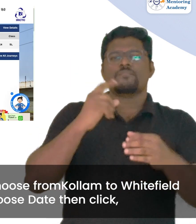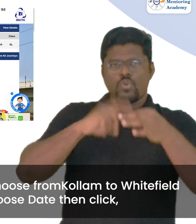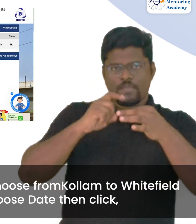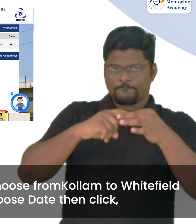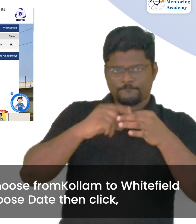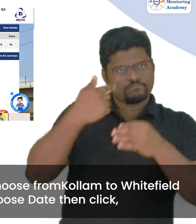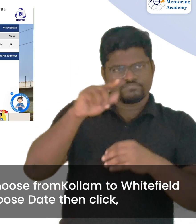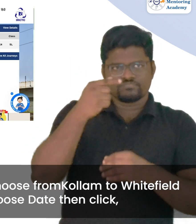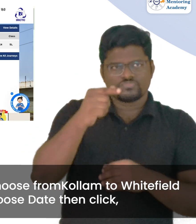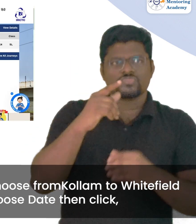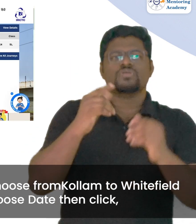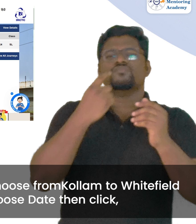click